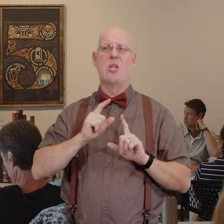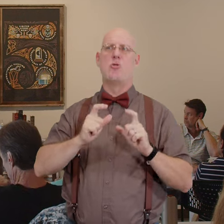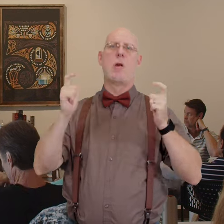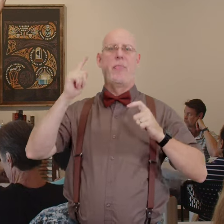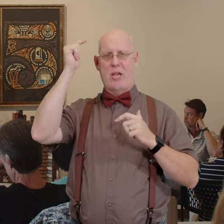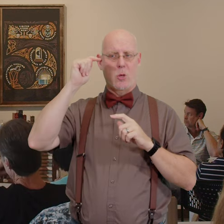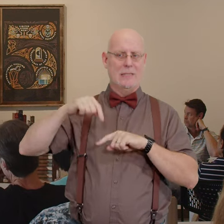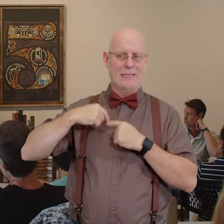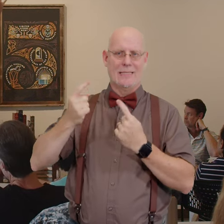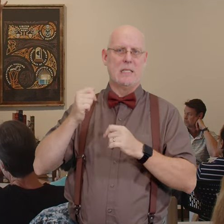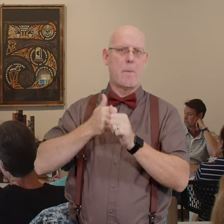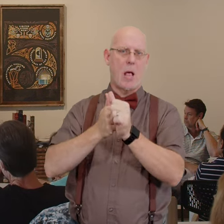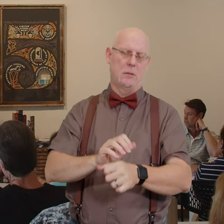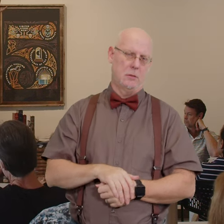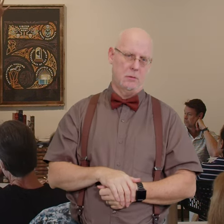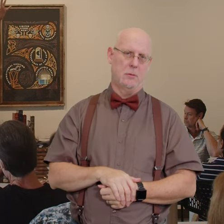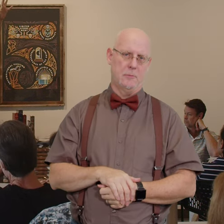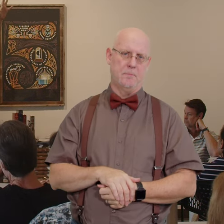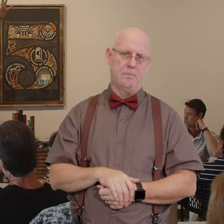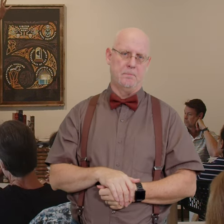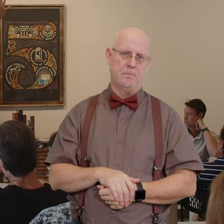as the five greatest theologians since the apostolic era.